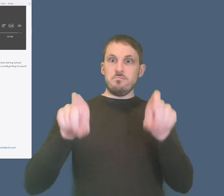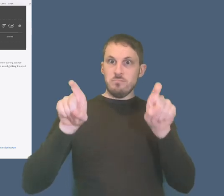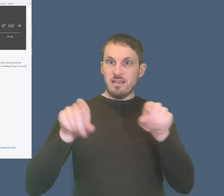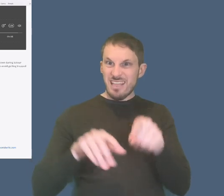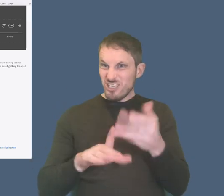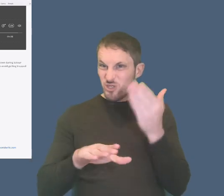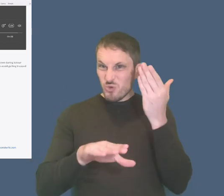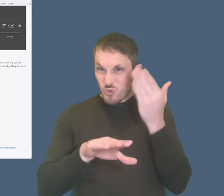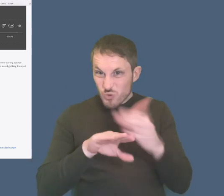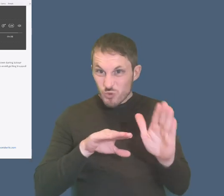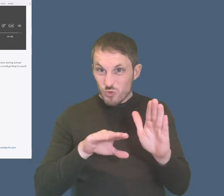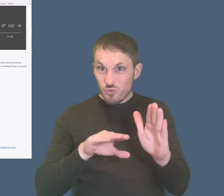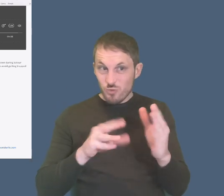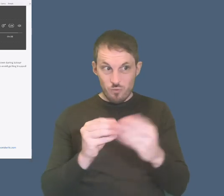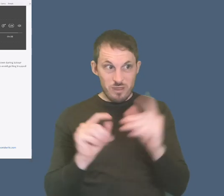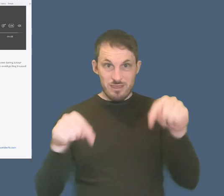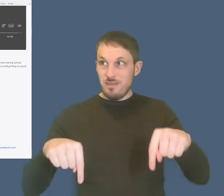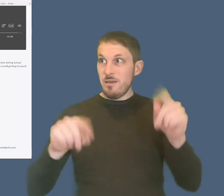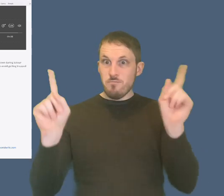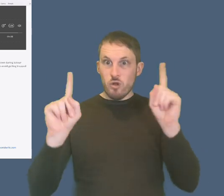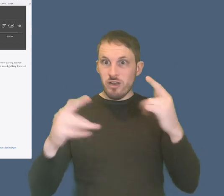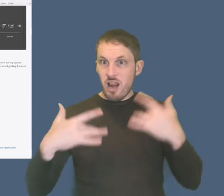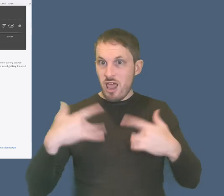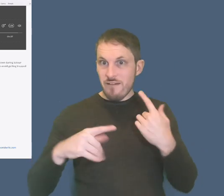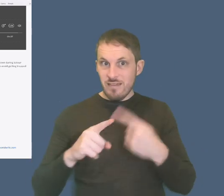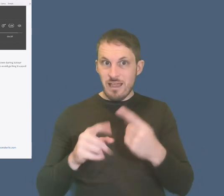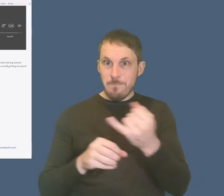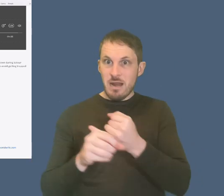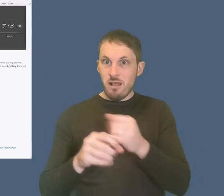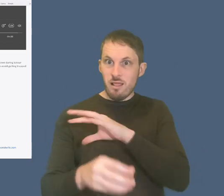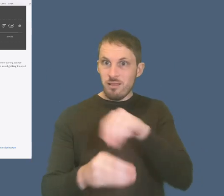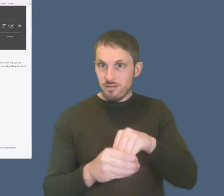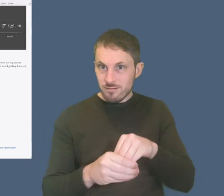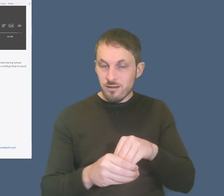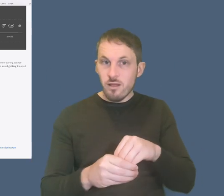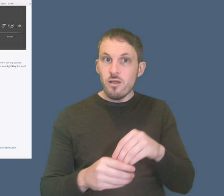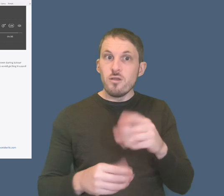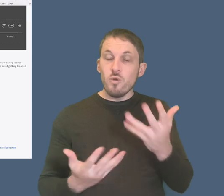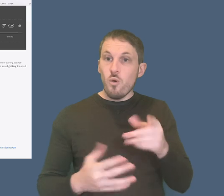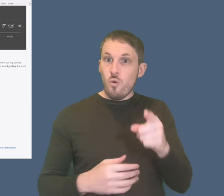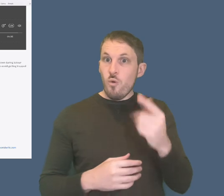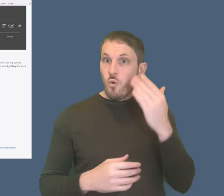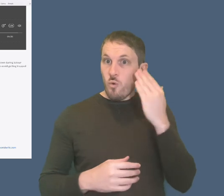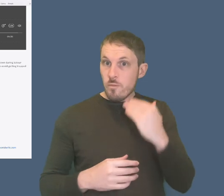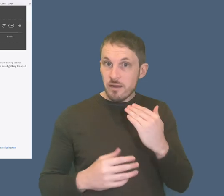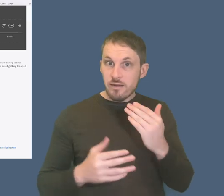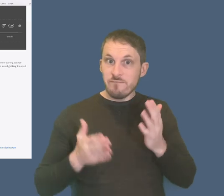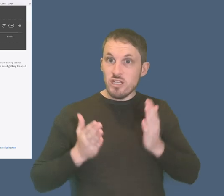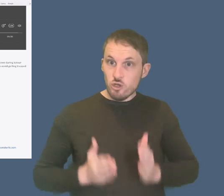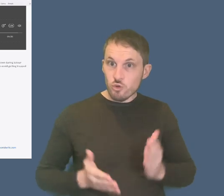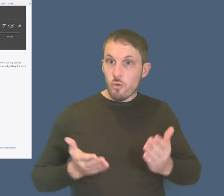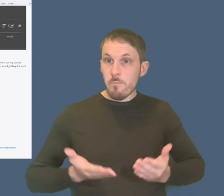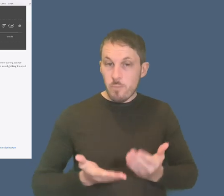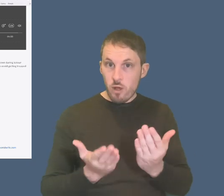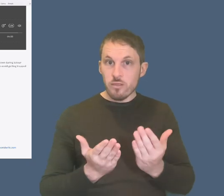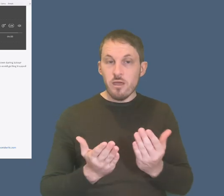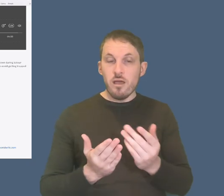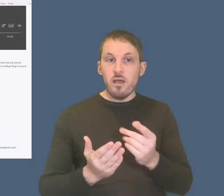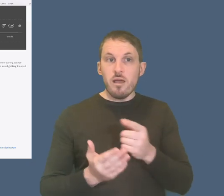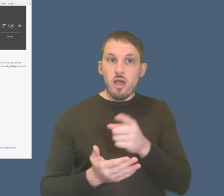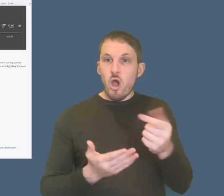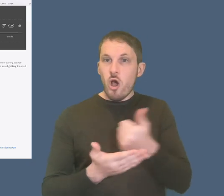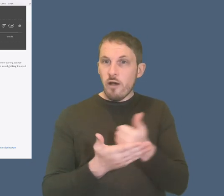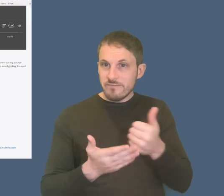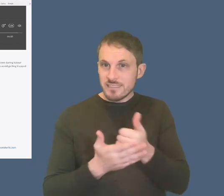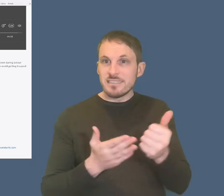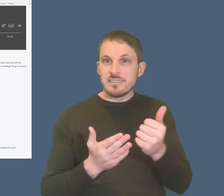for birth. So midwives and people who prioritize physiological birth often explain and